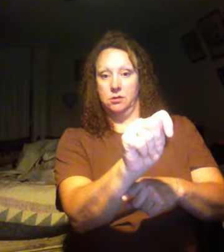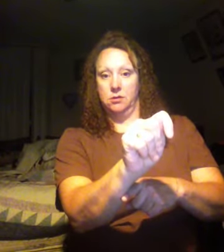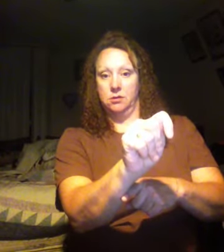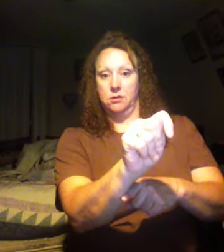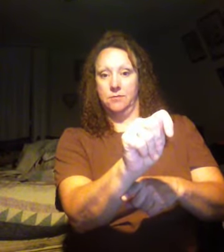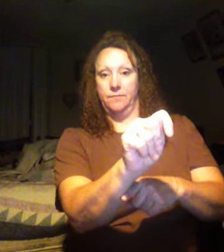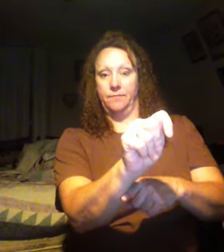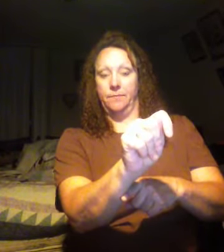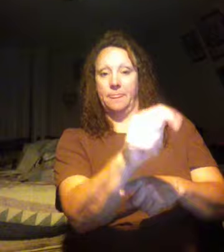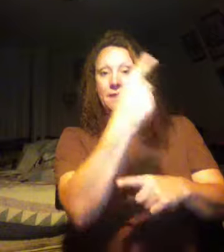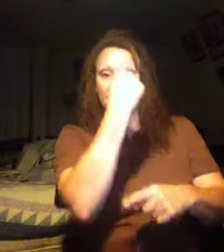for the cannons.